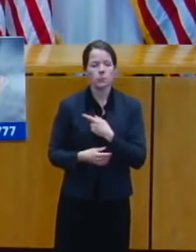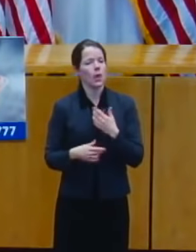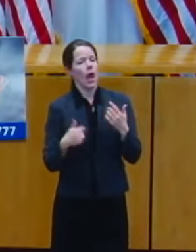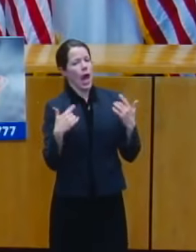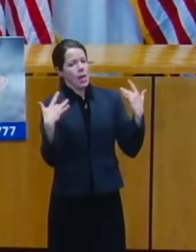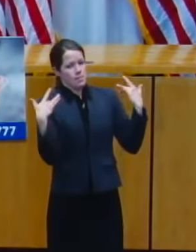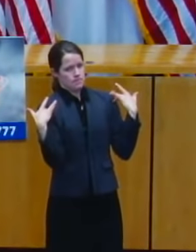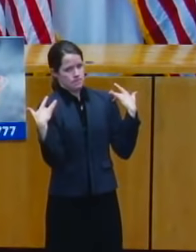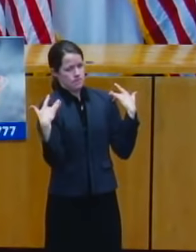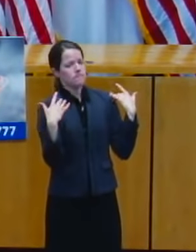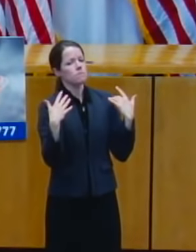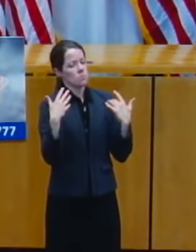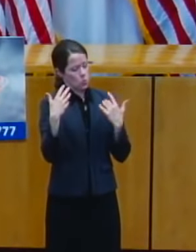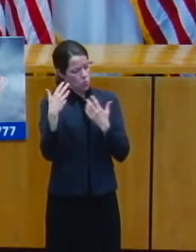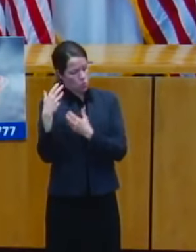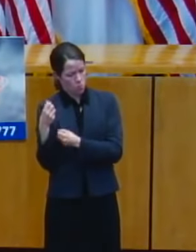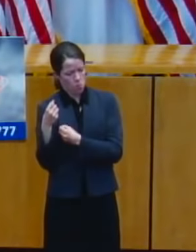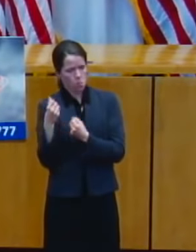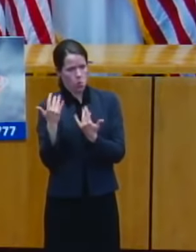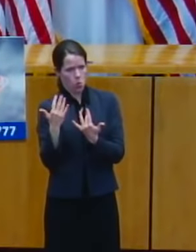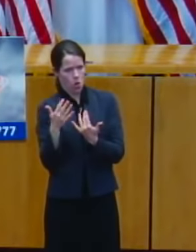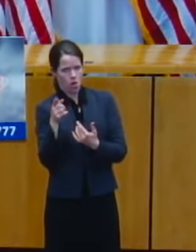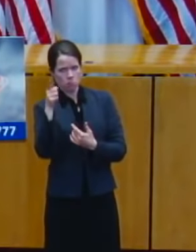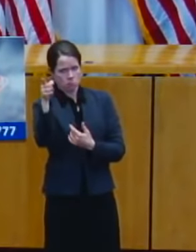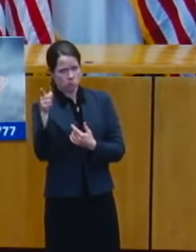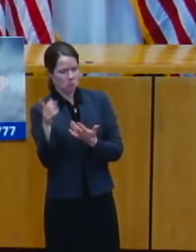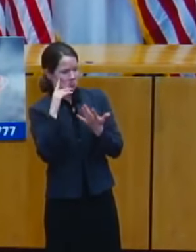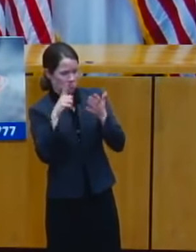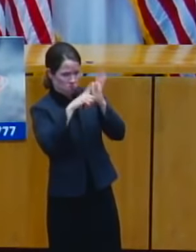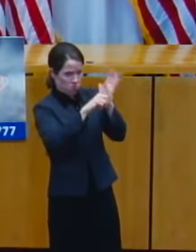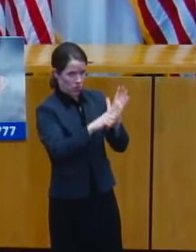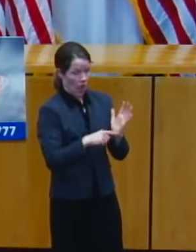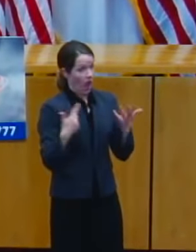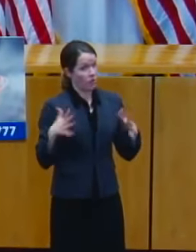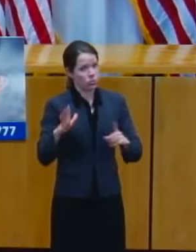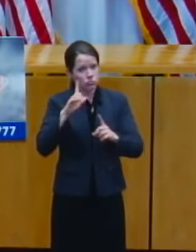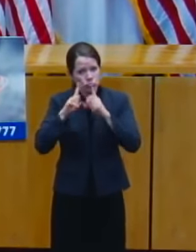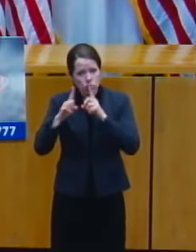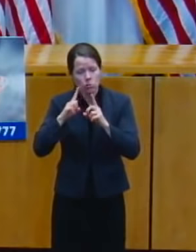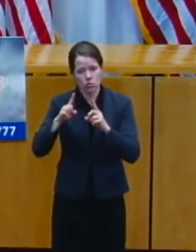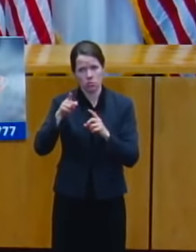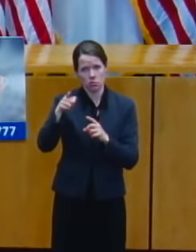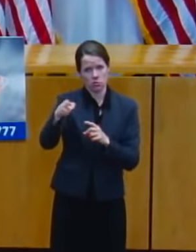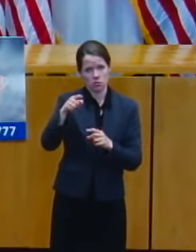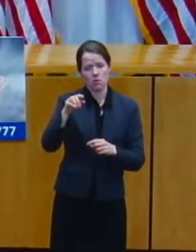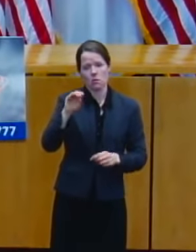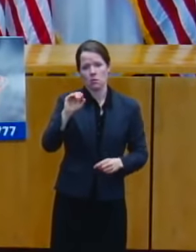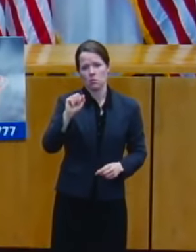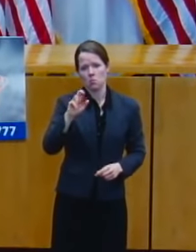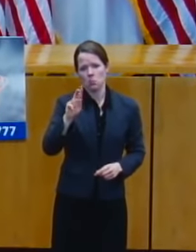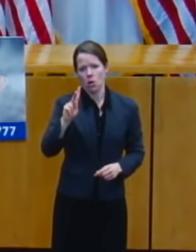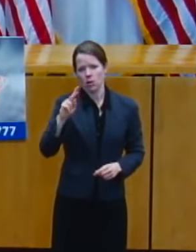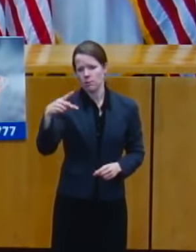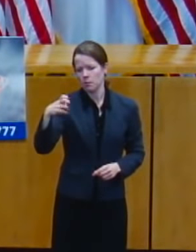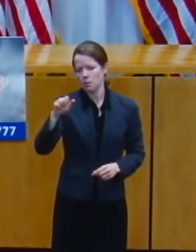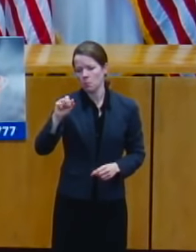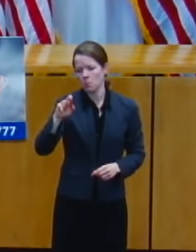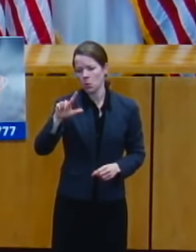Mark Perlstein, and in both of them I basically said, if you have any problems accessing anyone or any information, tell me.